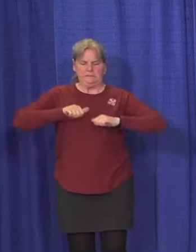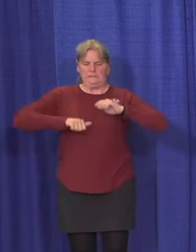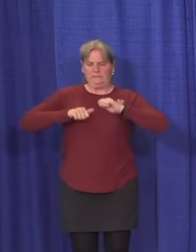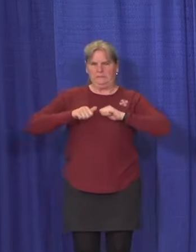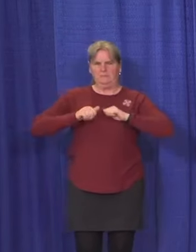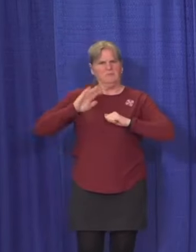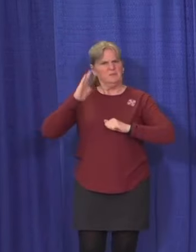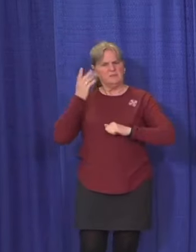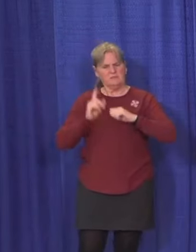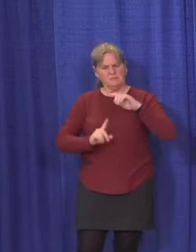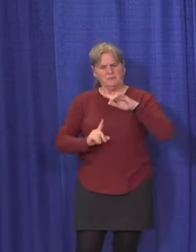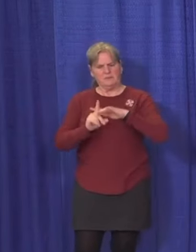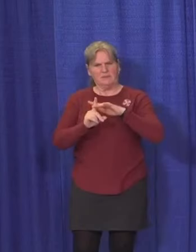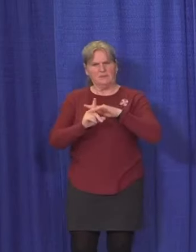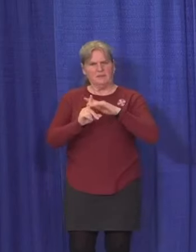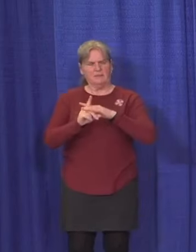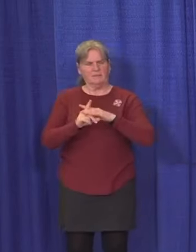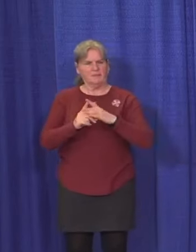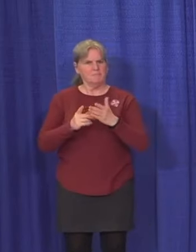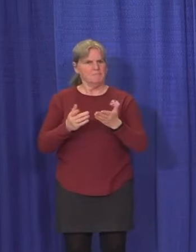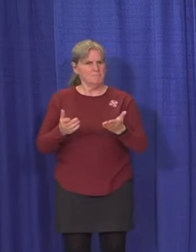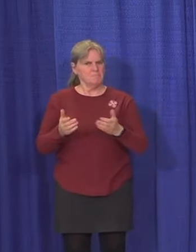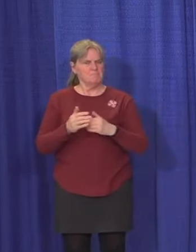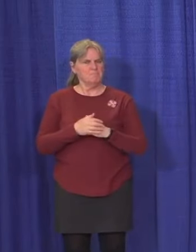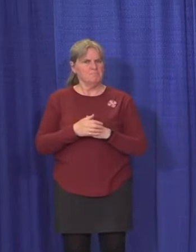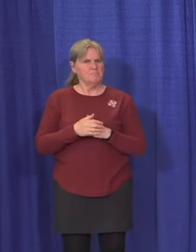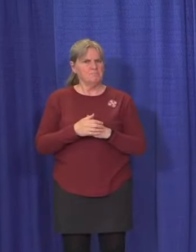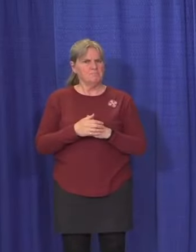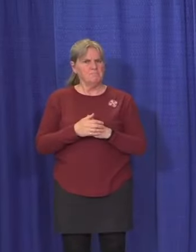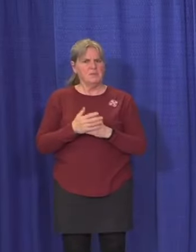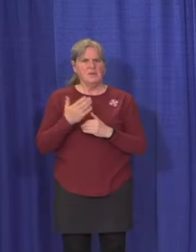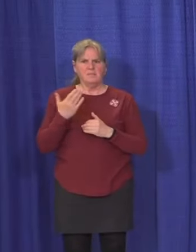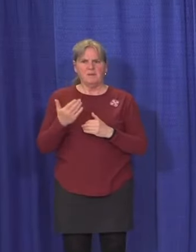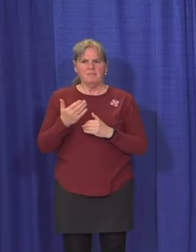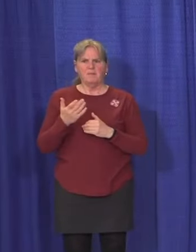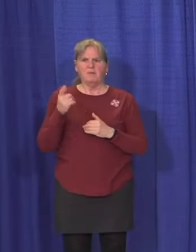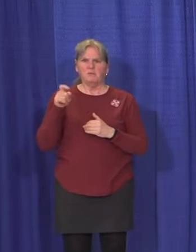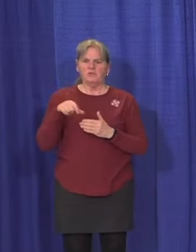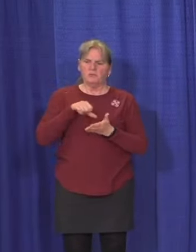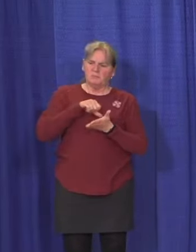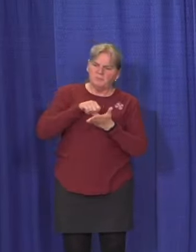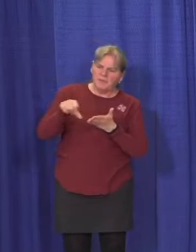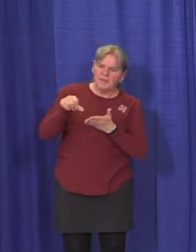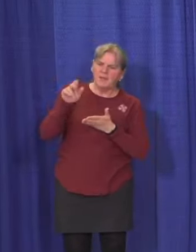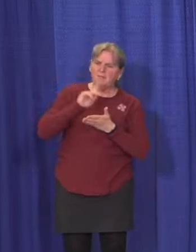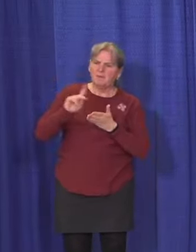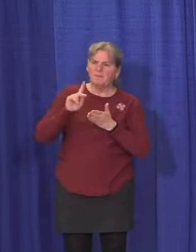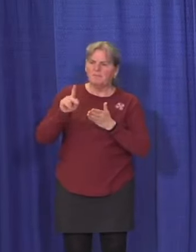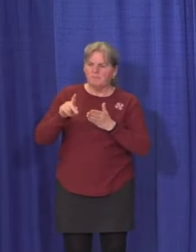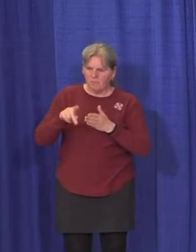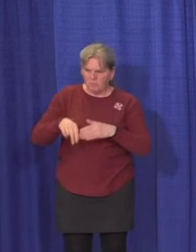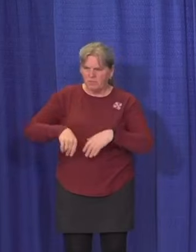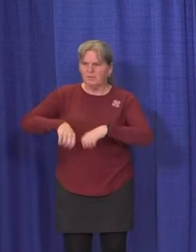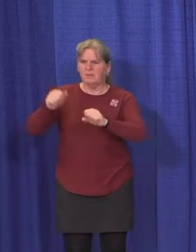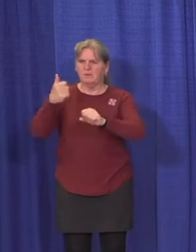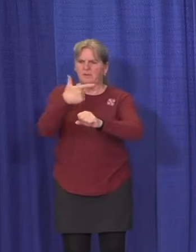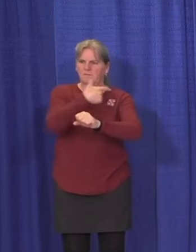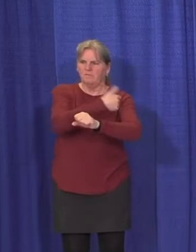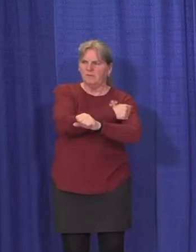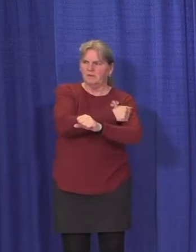coming up is the suggestion that perhaps we should be paying people to get the vaccine. Any thoughts?